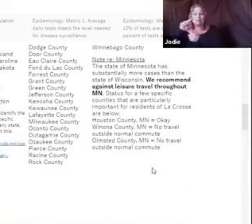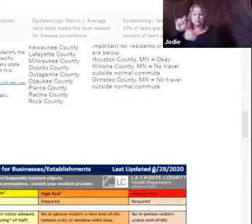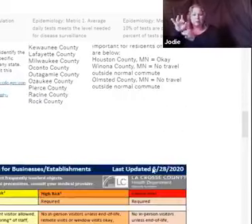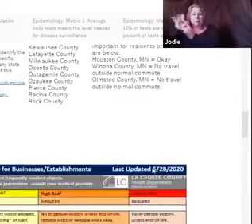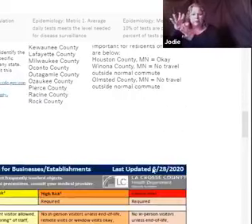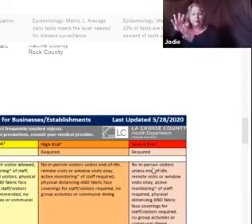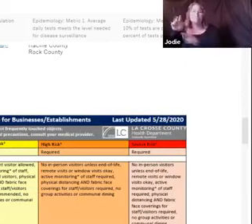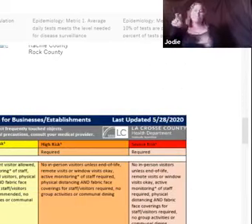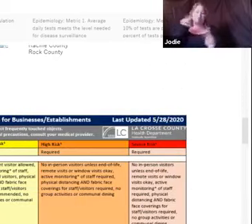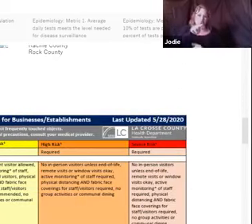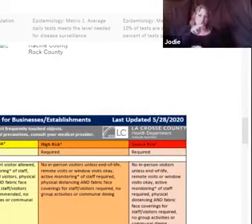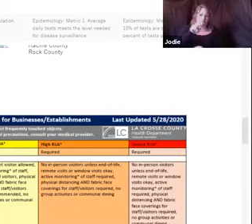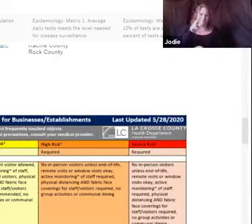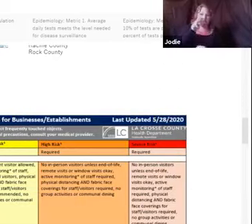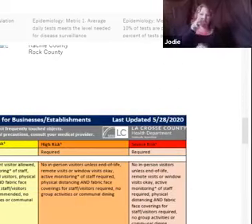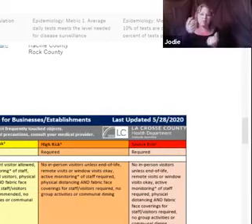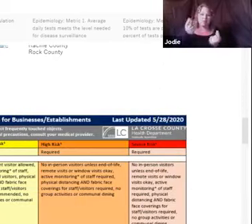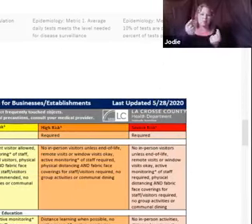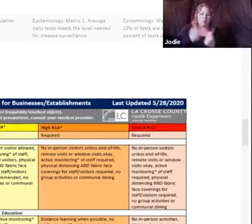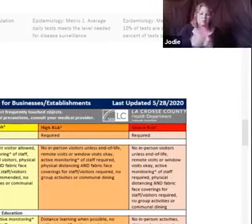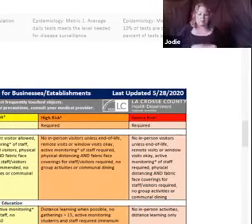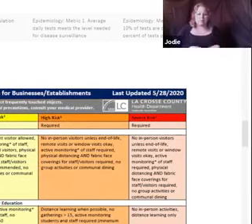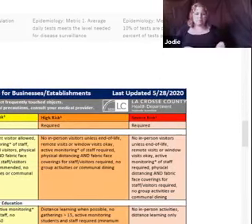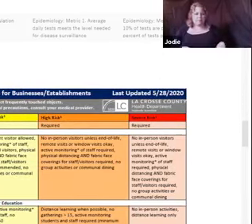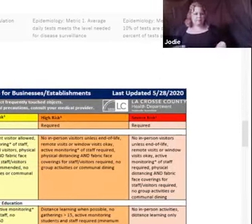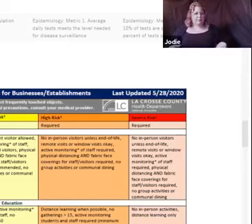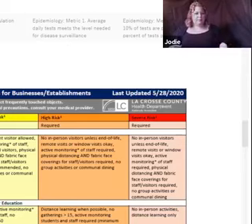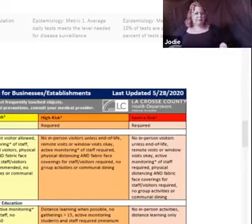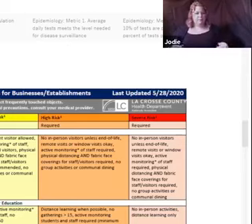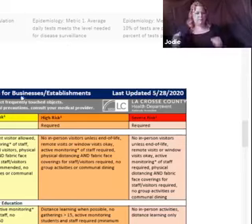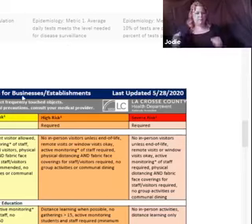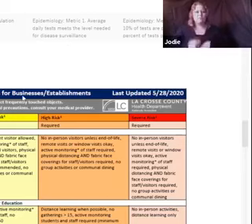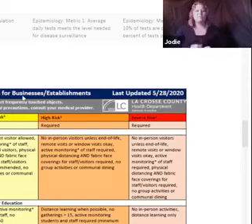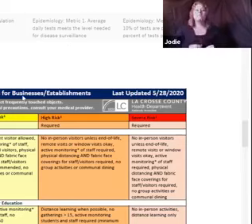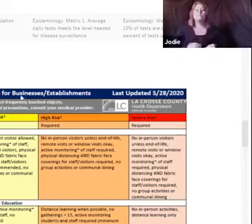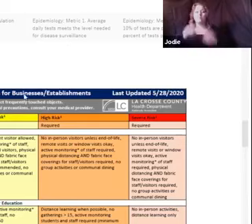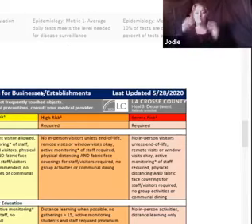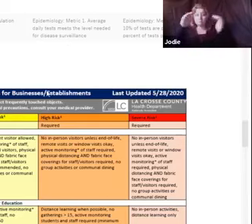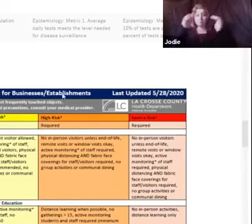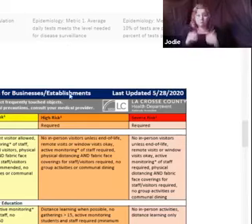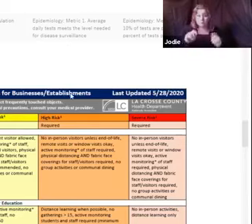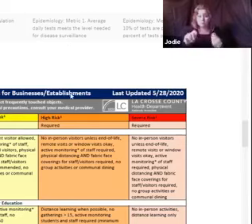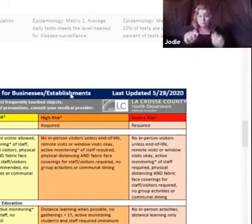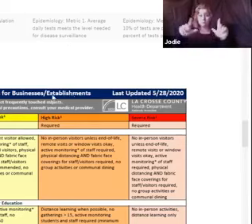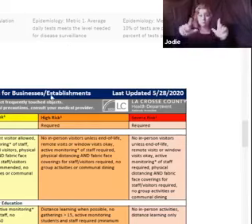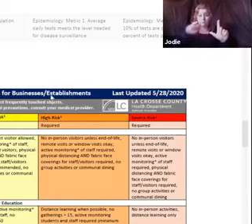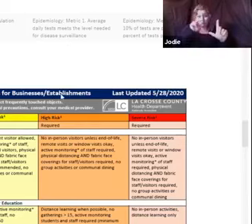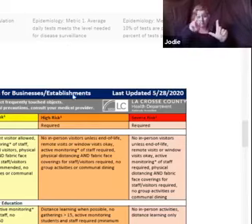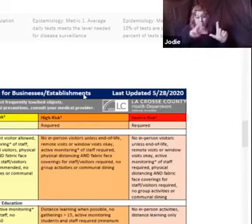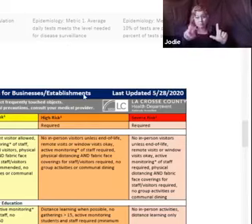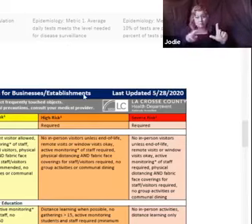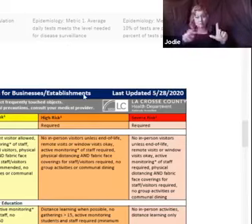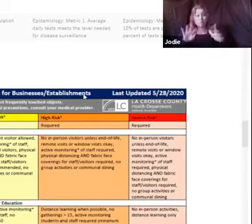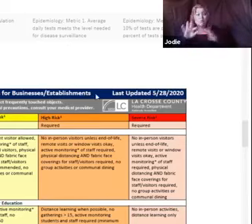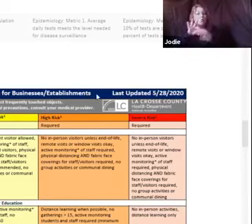Underneath that, you will find the specific recommendation statuses for business